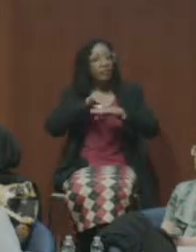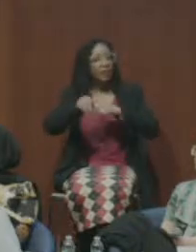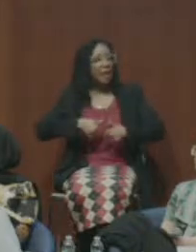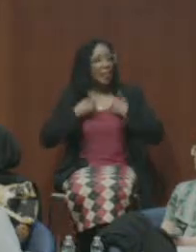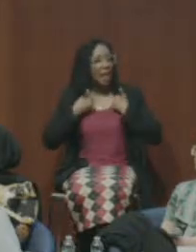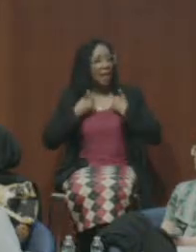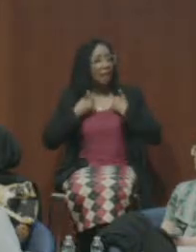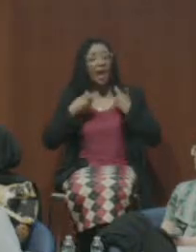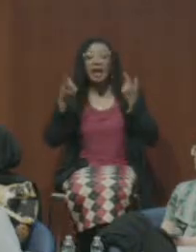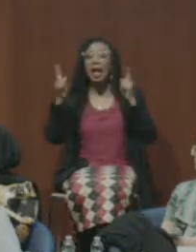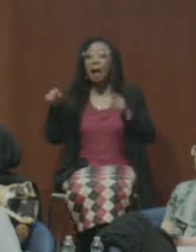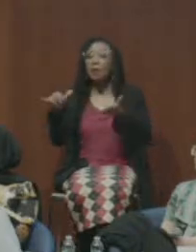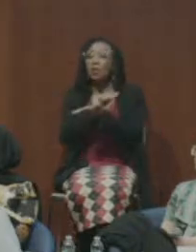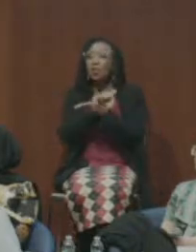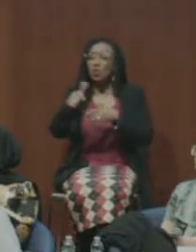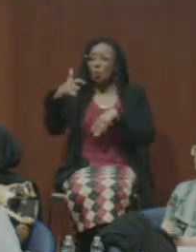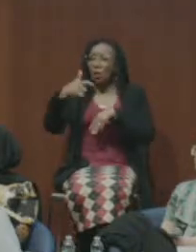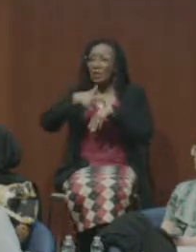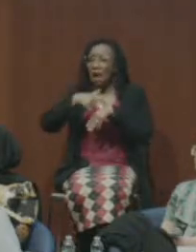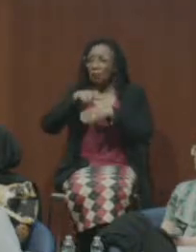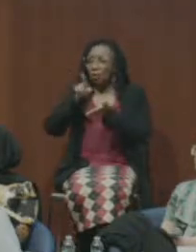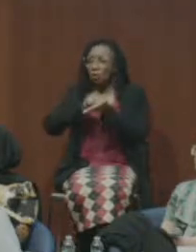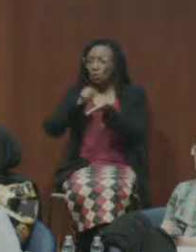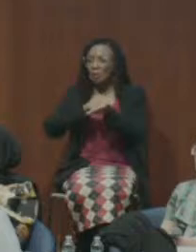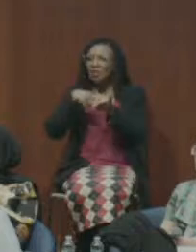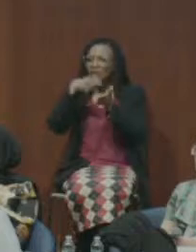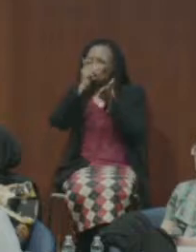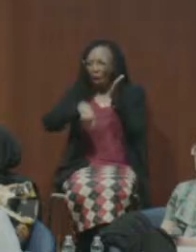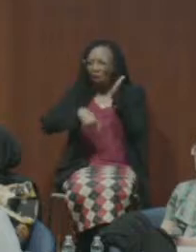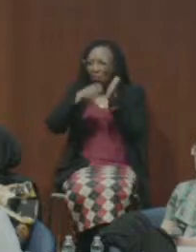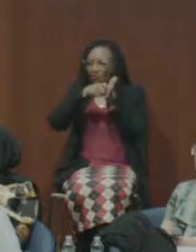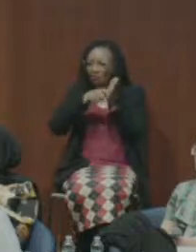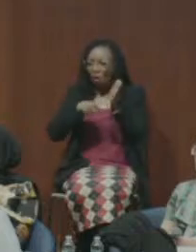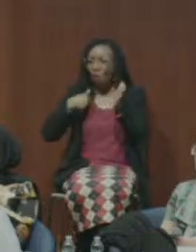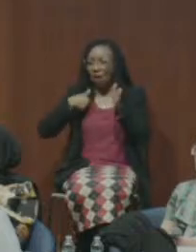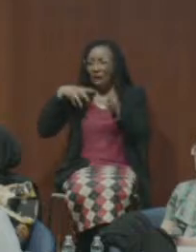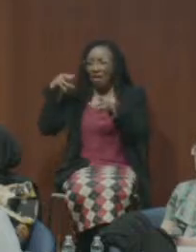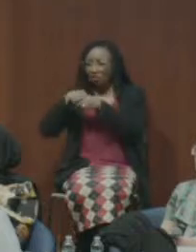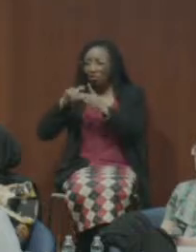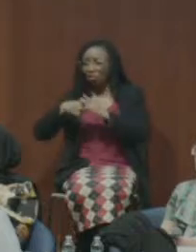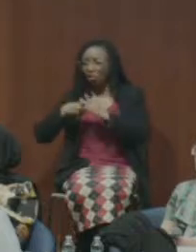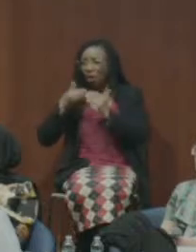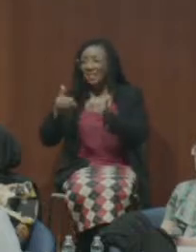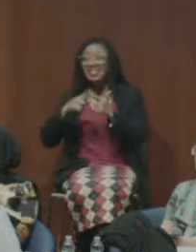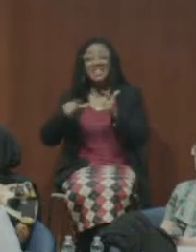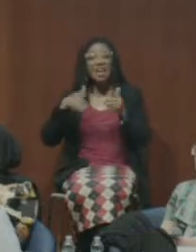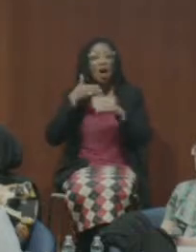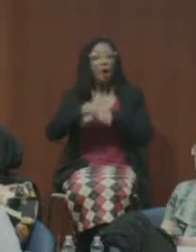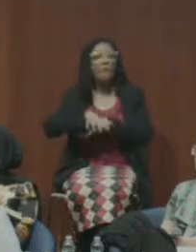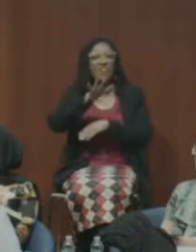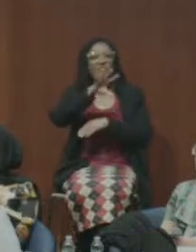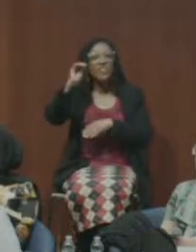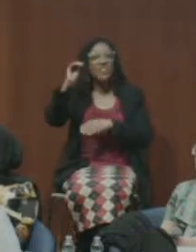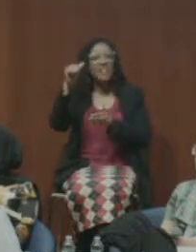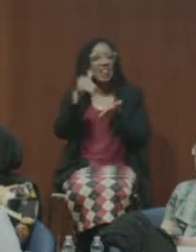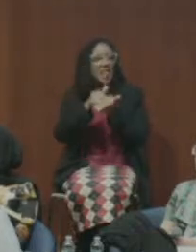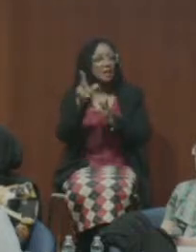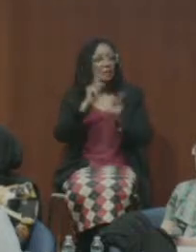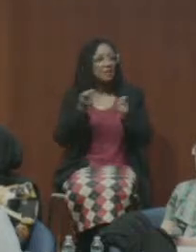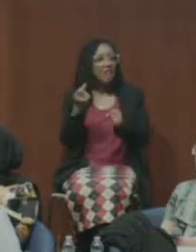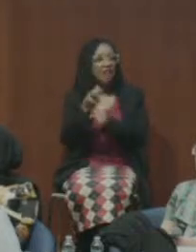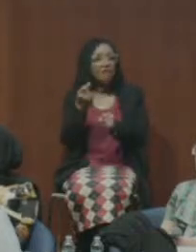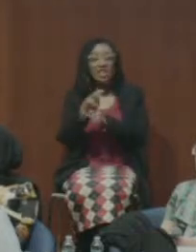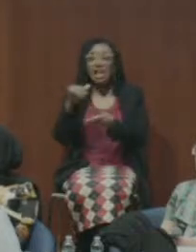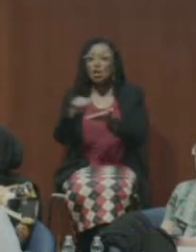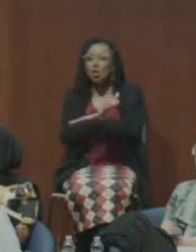Times did an article for me the year that I was pushing for this legislation. And they said that over 50,000 people per year in